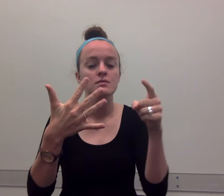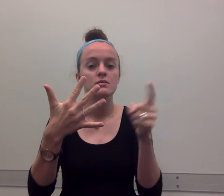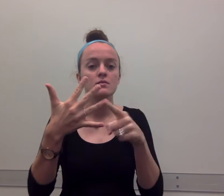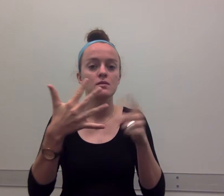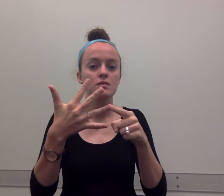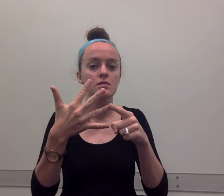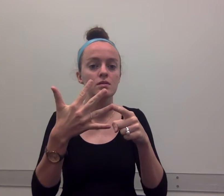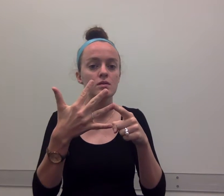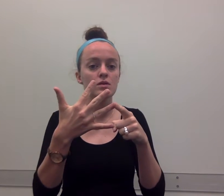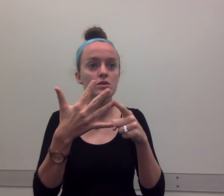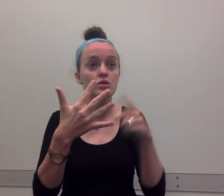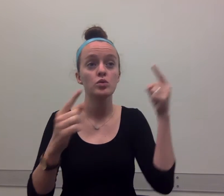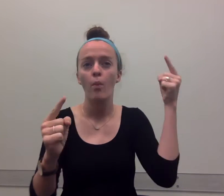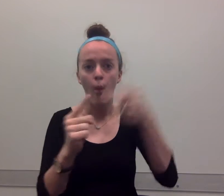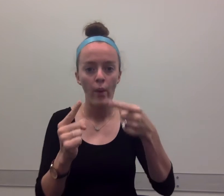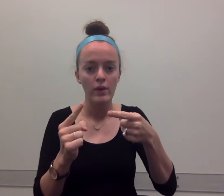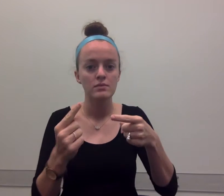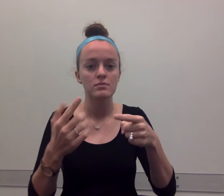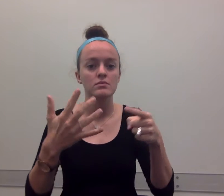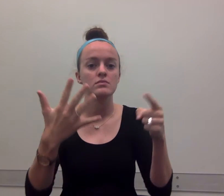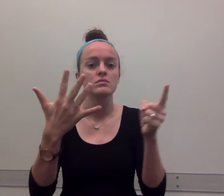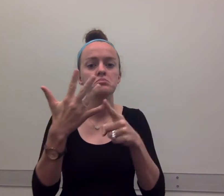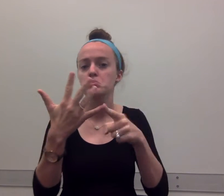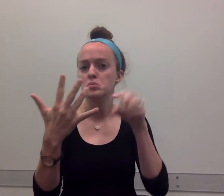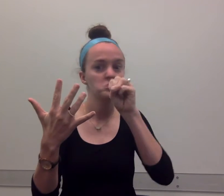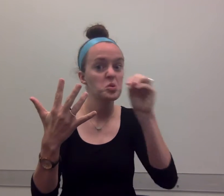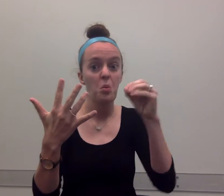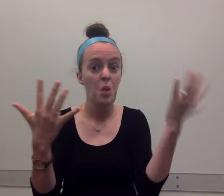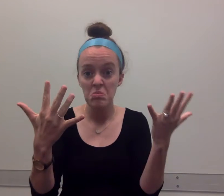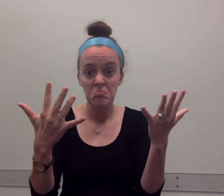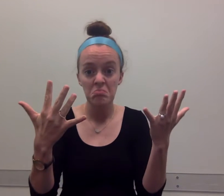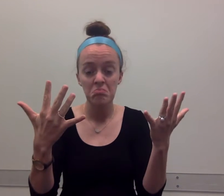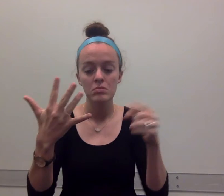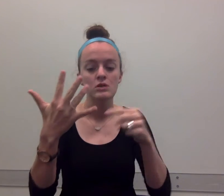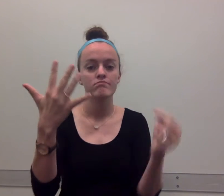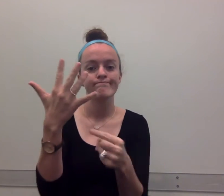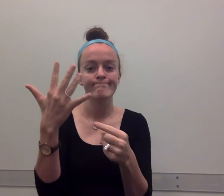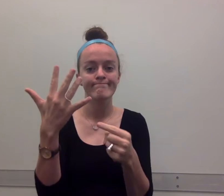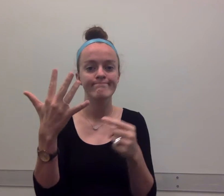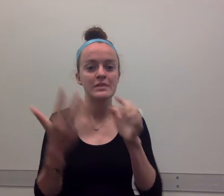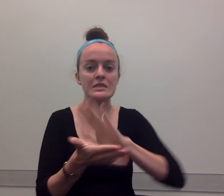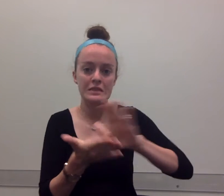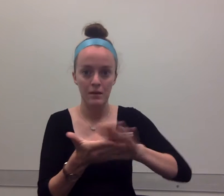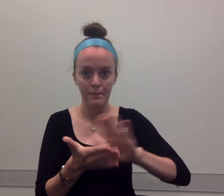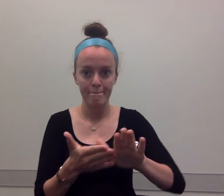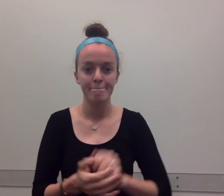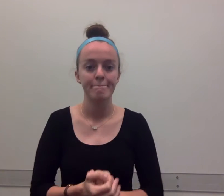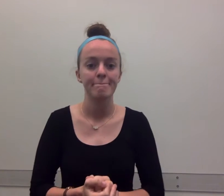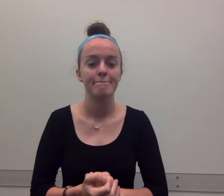make the point, so what, clean up. Let's talk about each step.